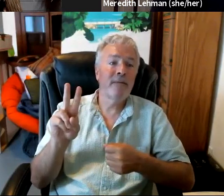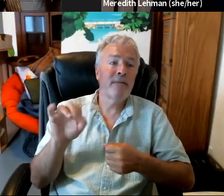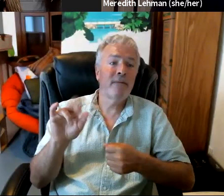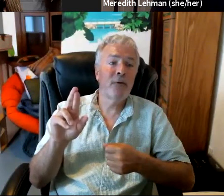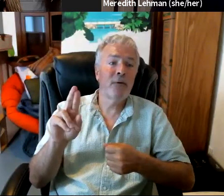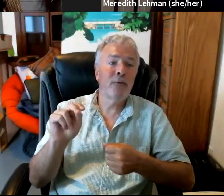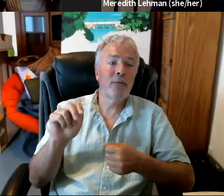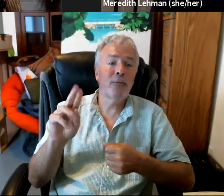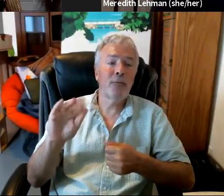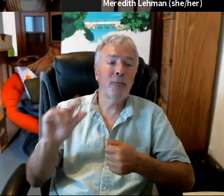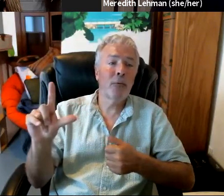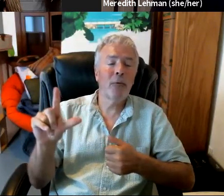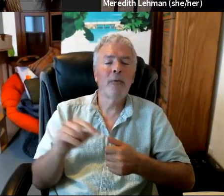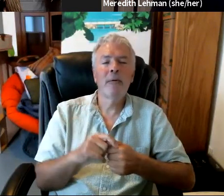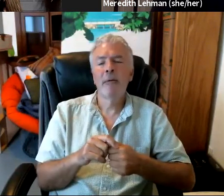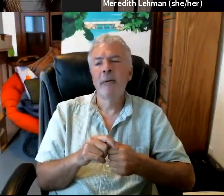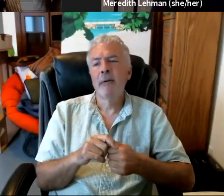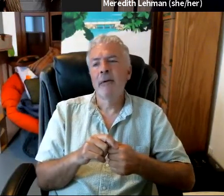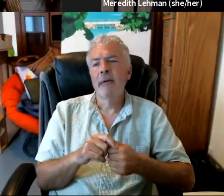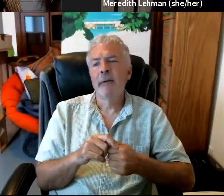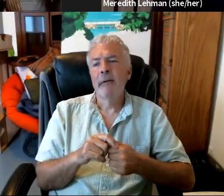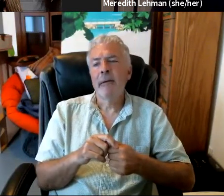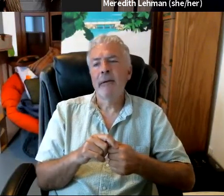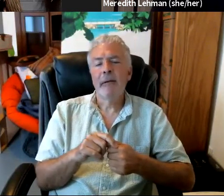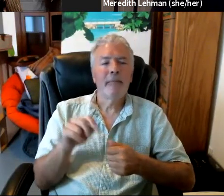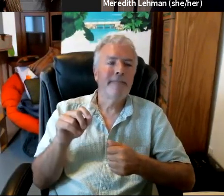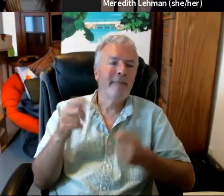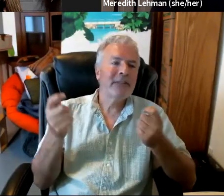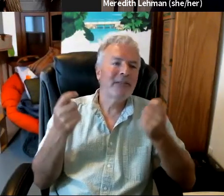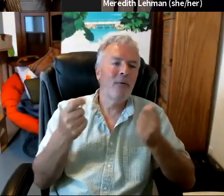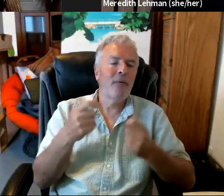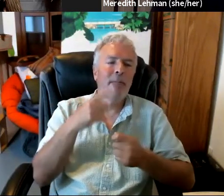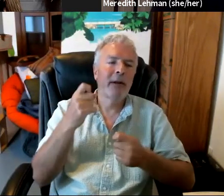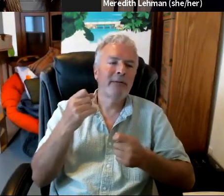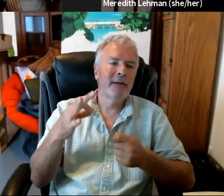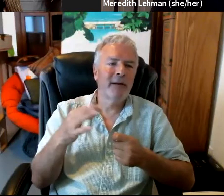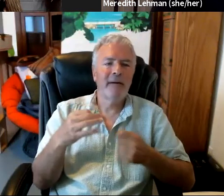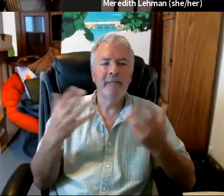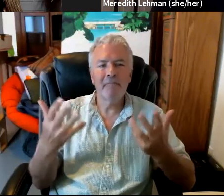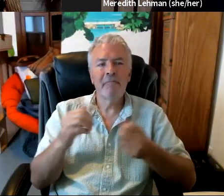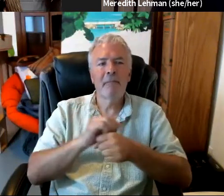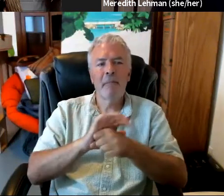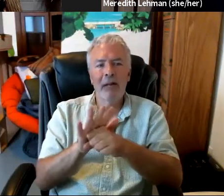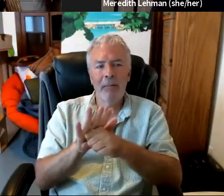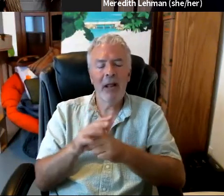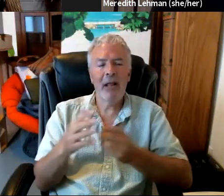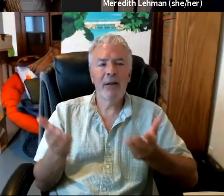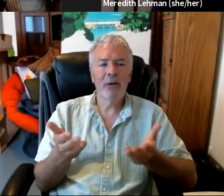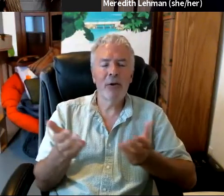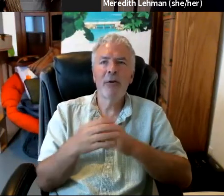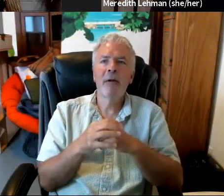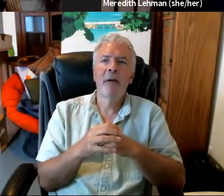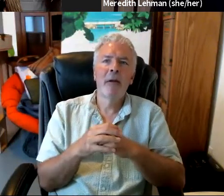the last 2 years, we have been virtual now. The festival has been because